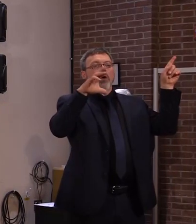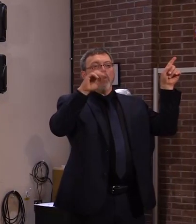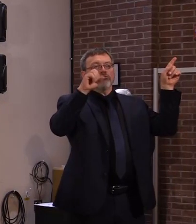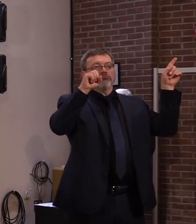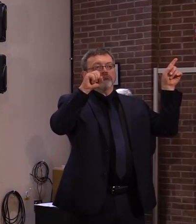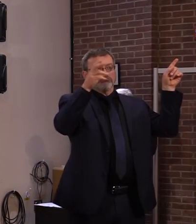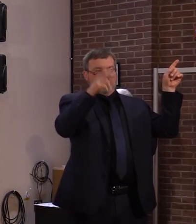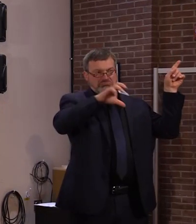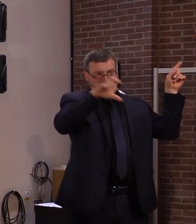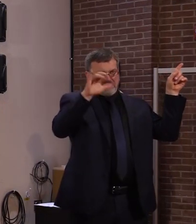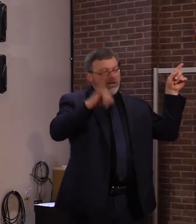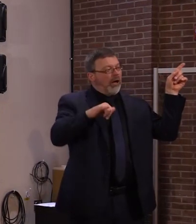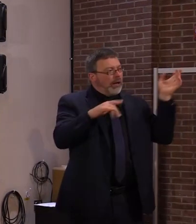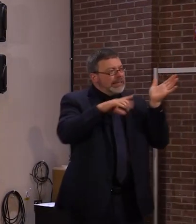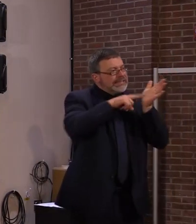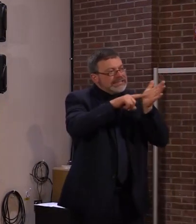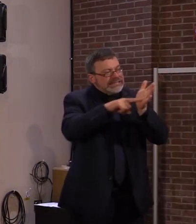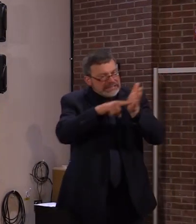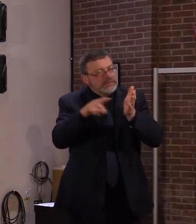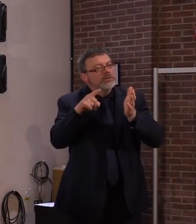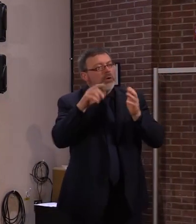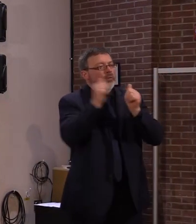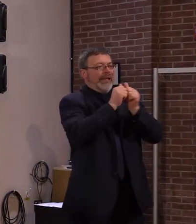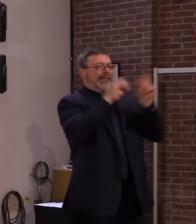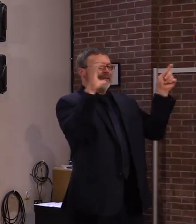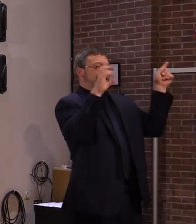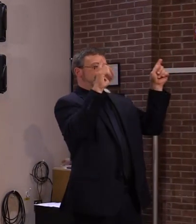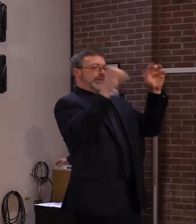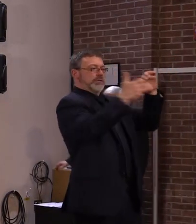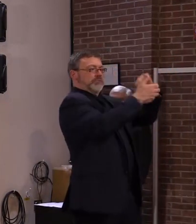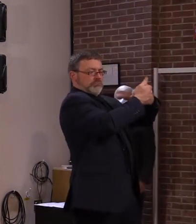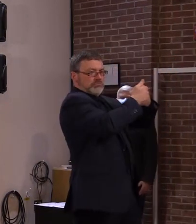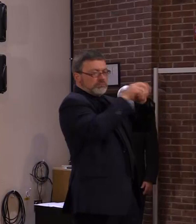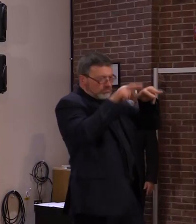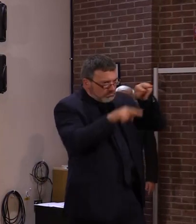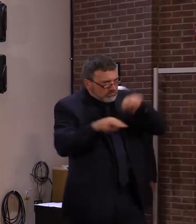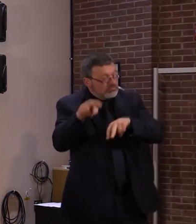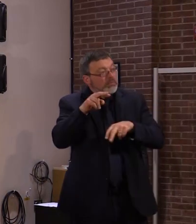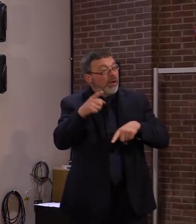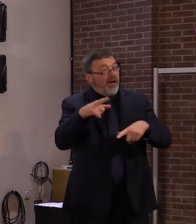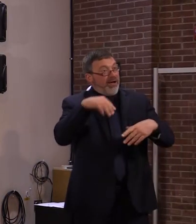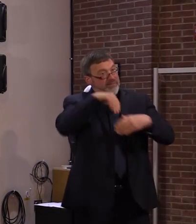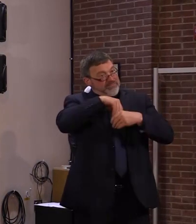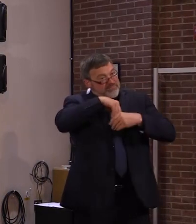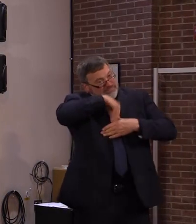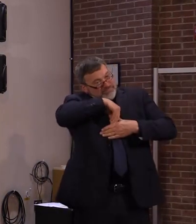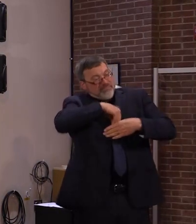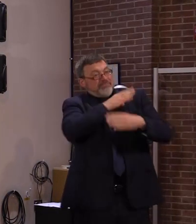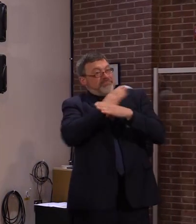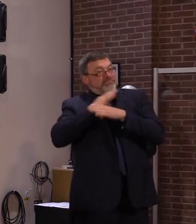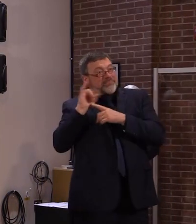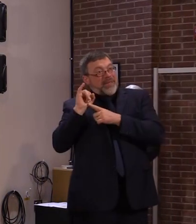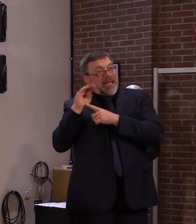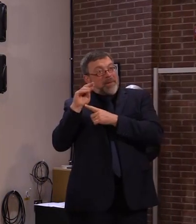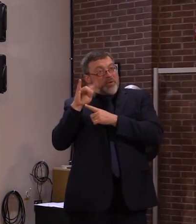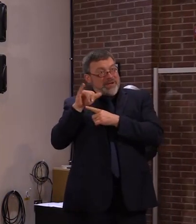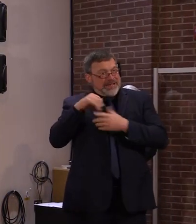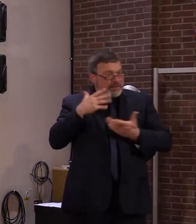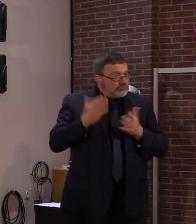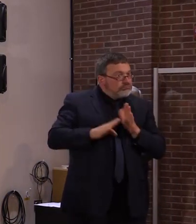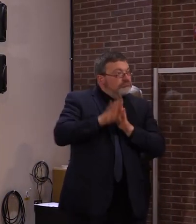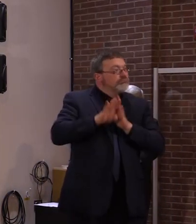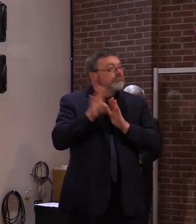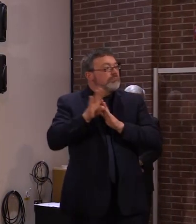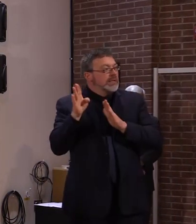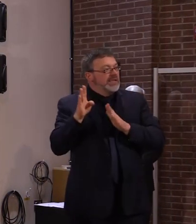3% or less of the population in Vermont had any immunity to COVID before the Delta variant emerged.